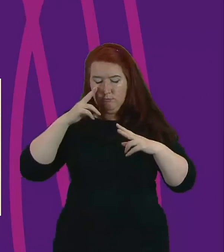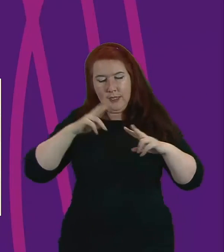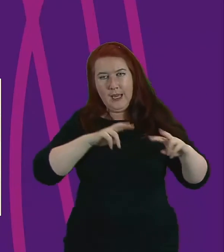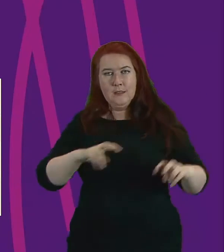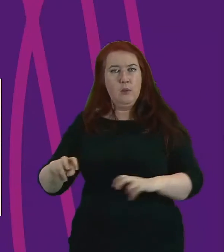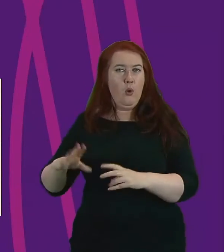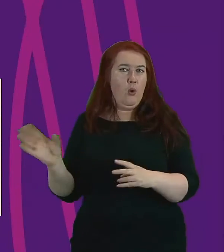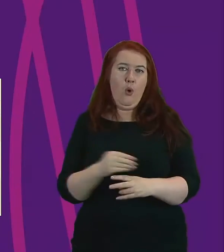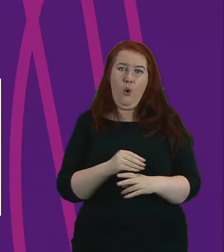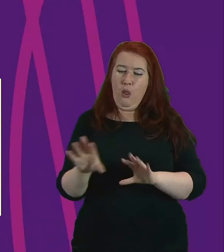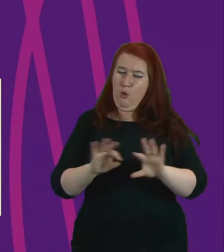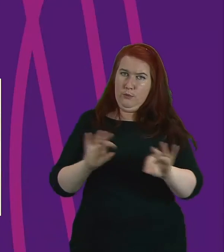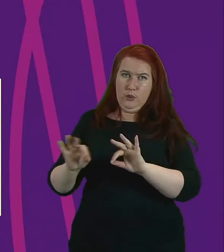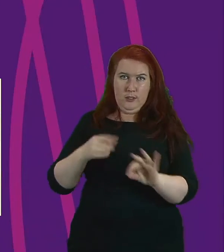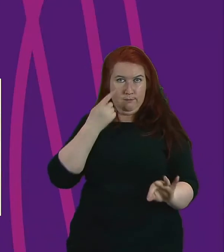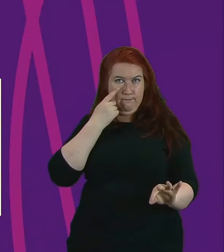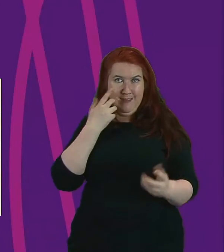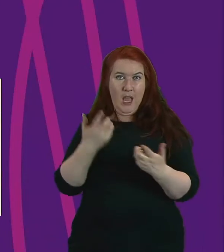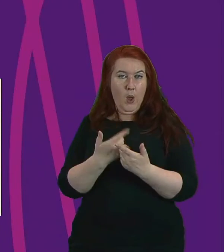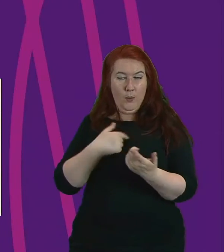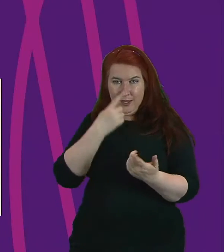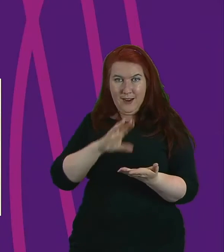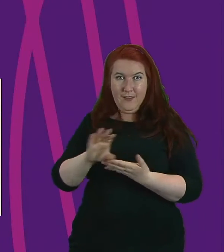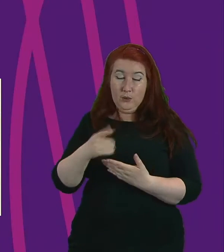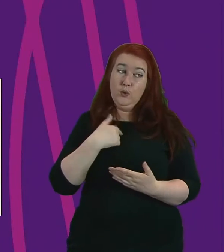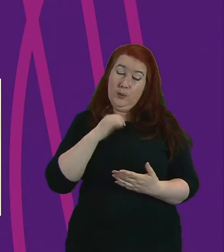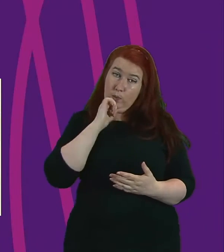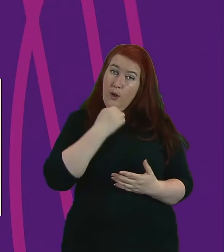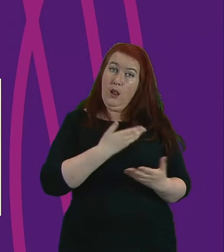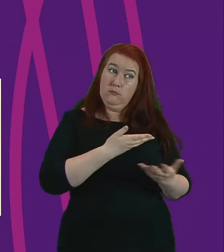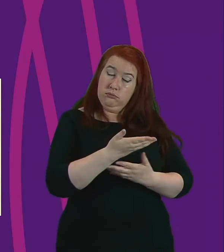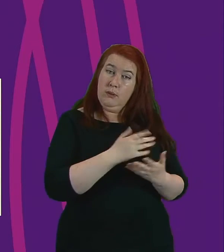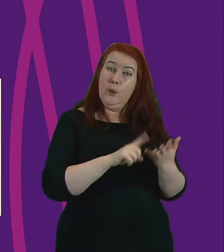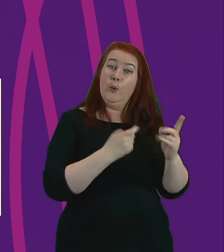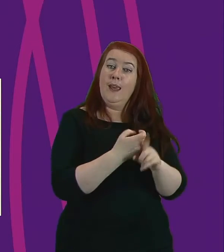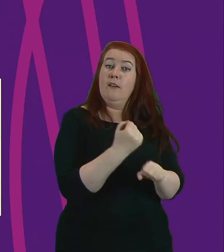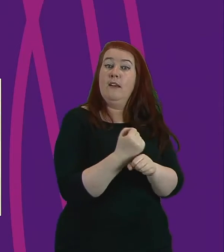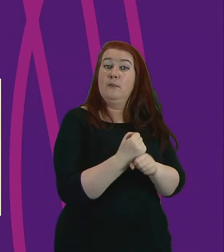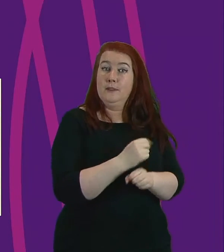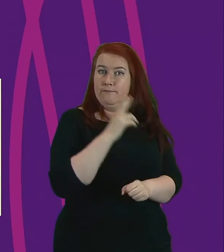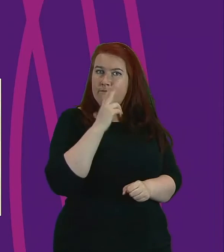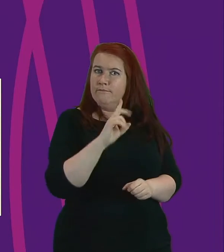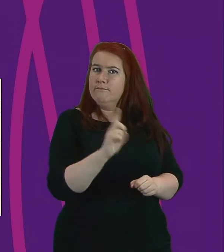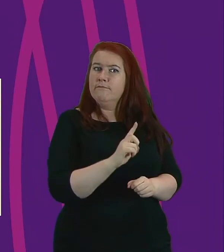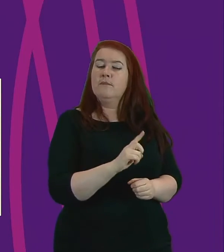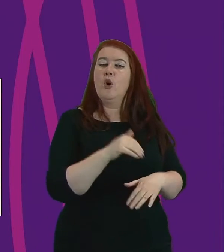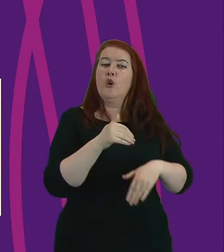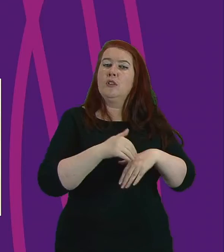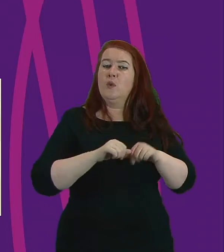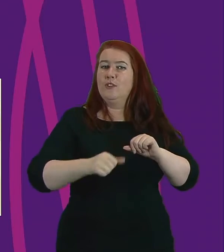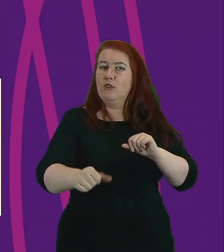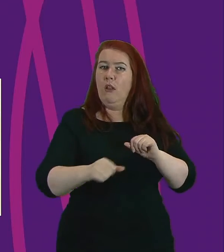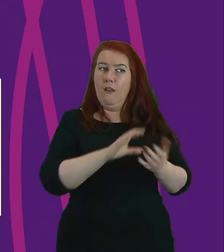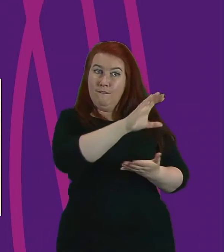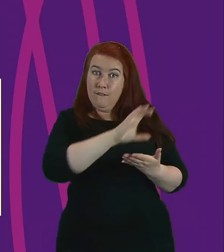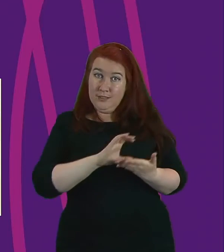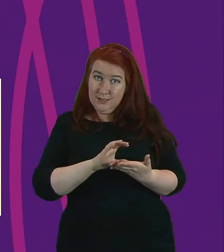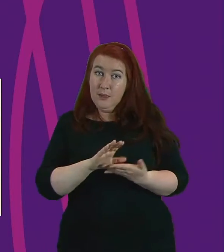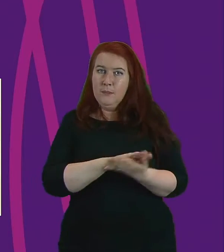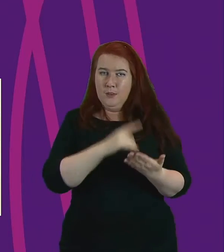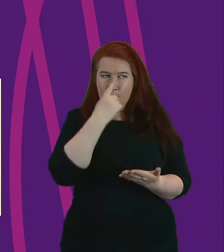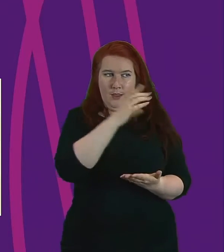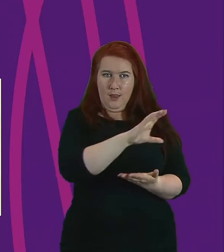we invest, and working with the UK Government to look at further consequential funding, which we can then use and adapt